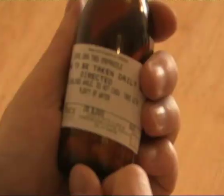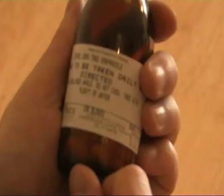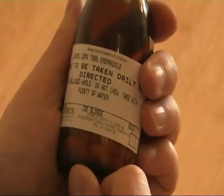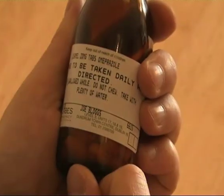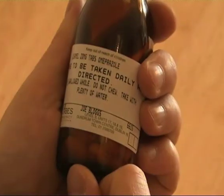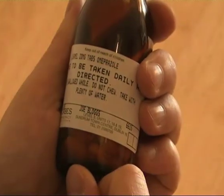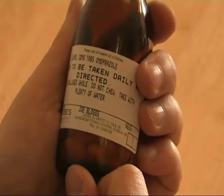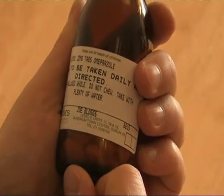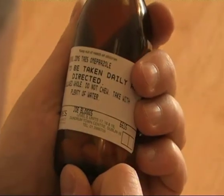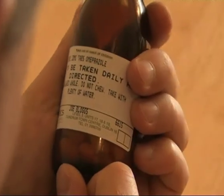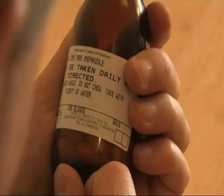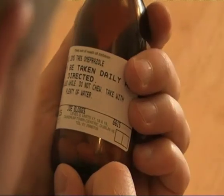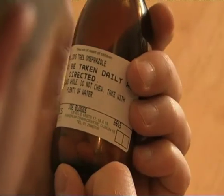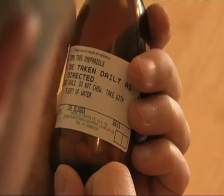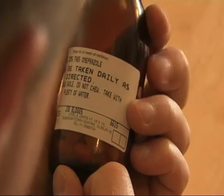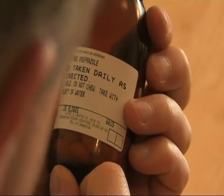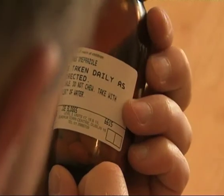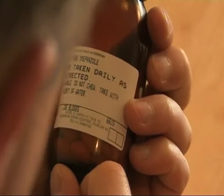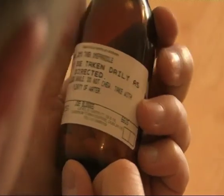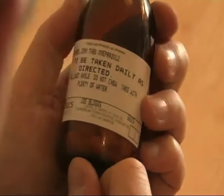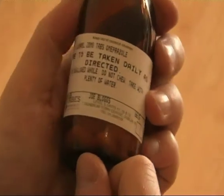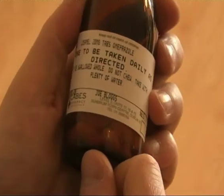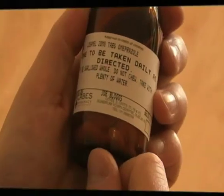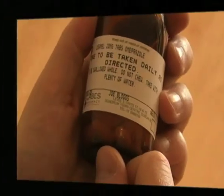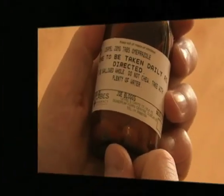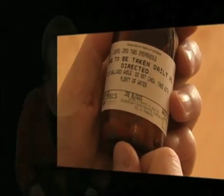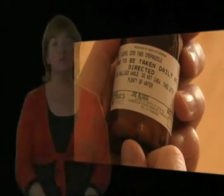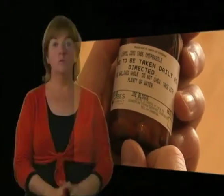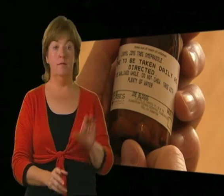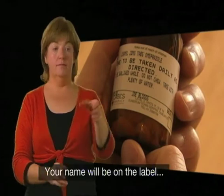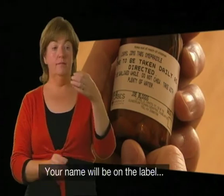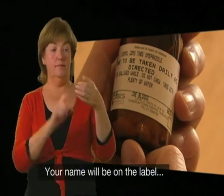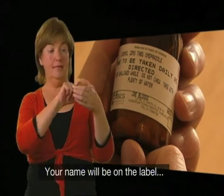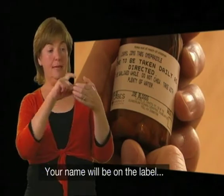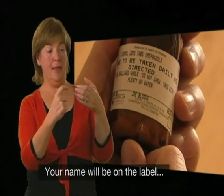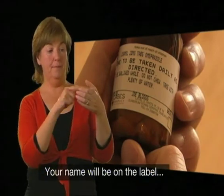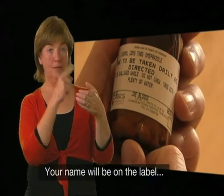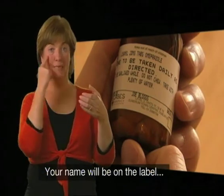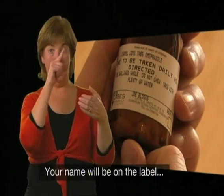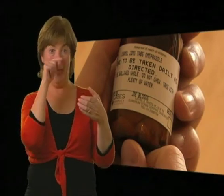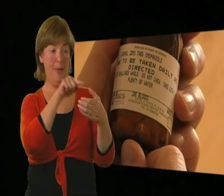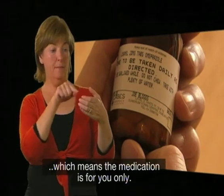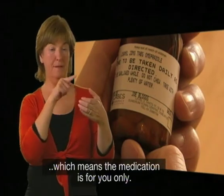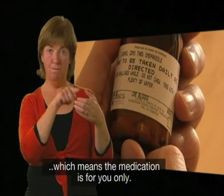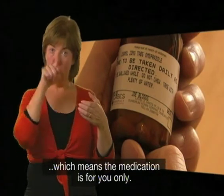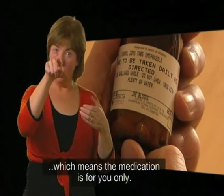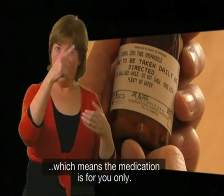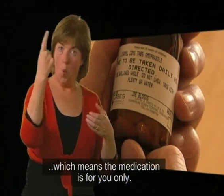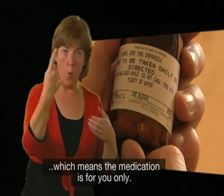Your name name will be on the label, which means the medication is for you